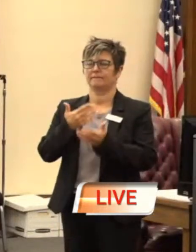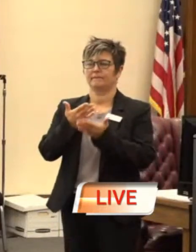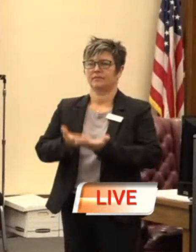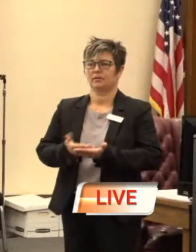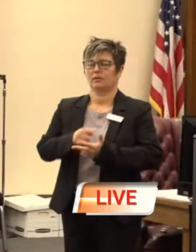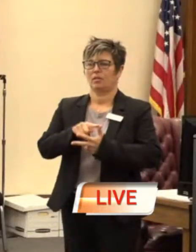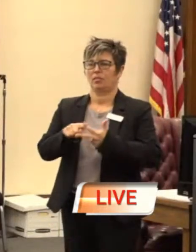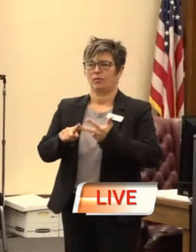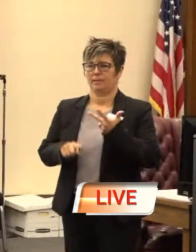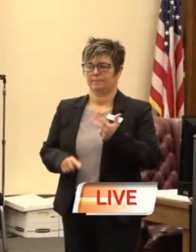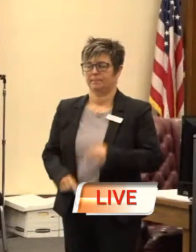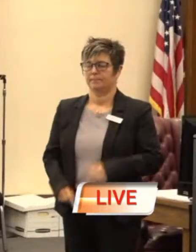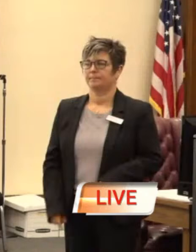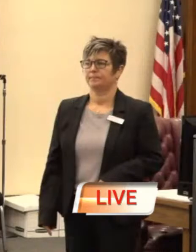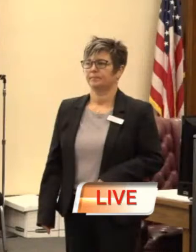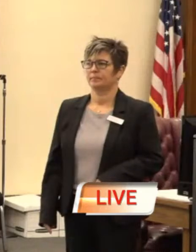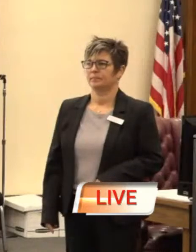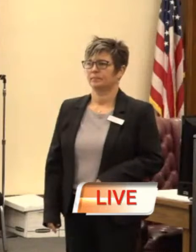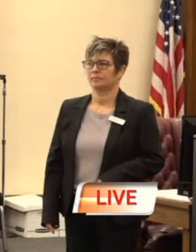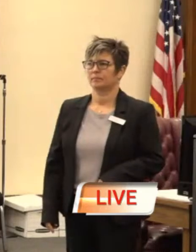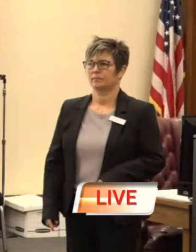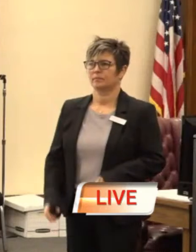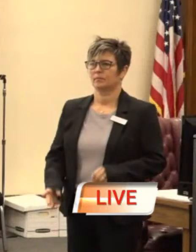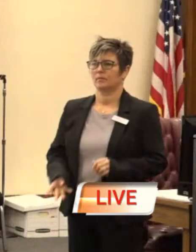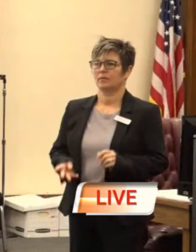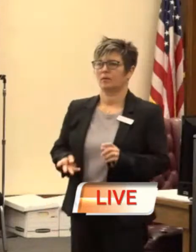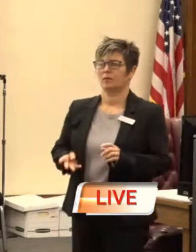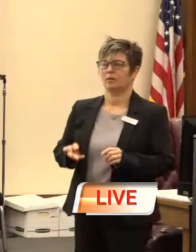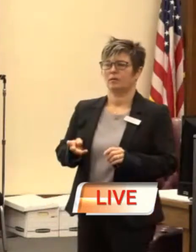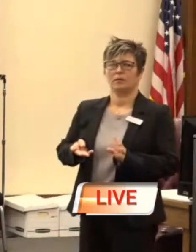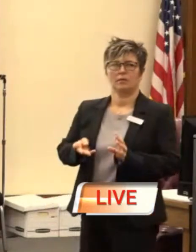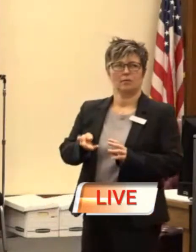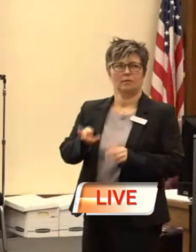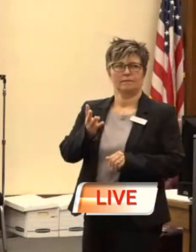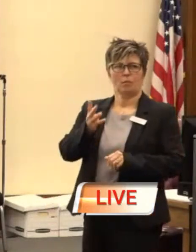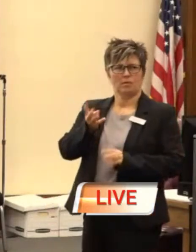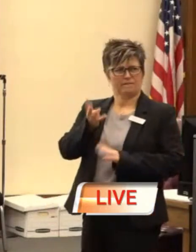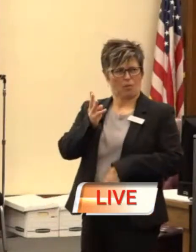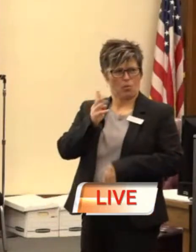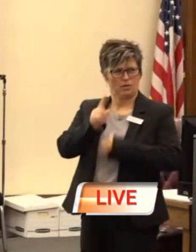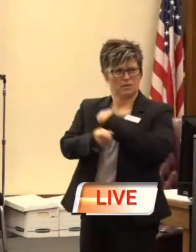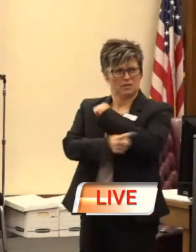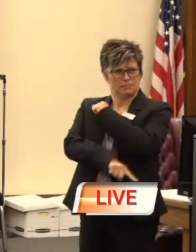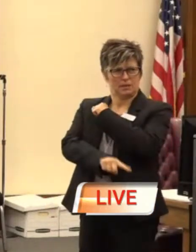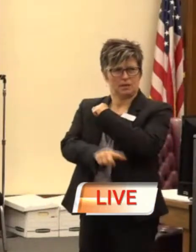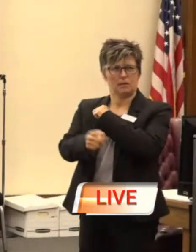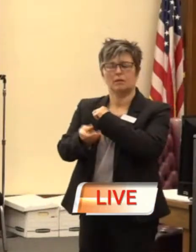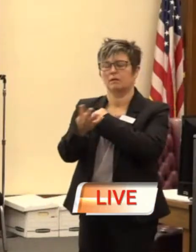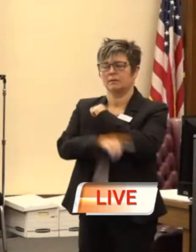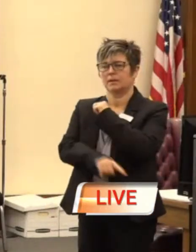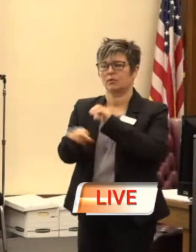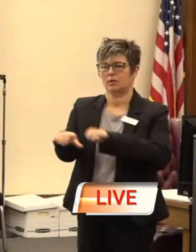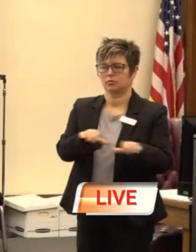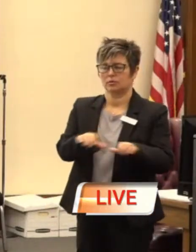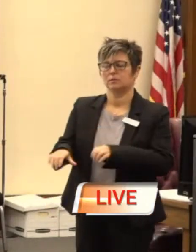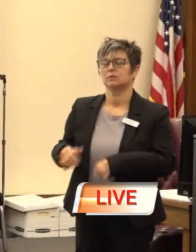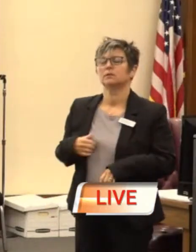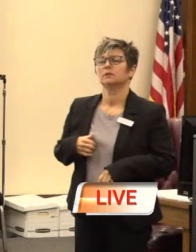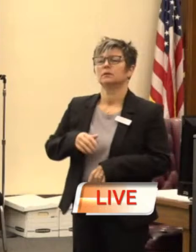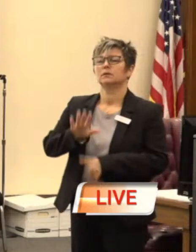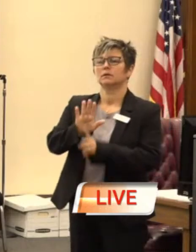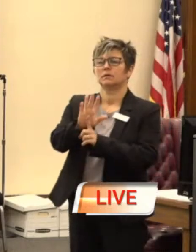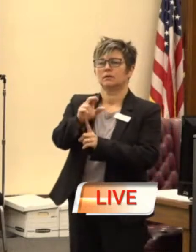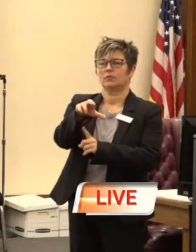So we have the for disciplinary action, which is publicly available. We have Mr. Harris's